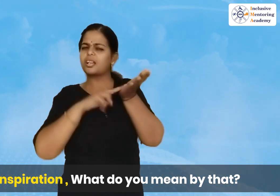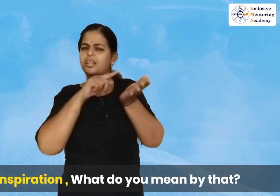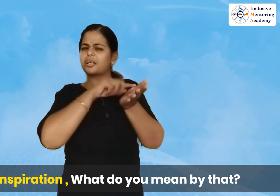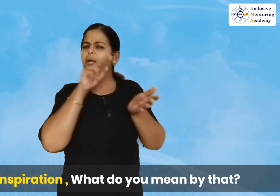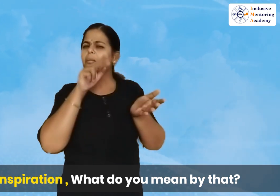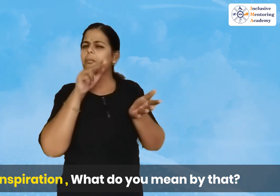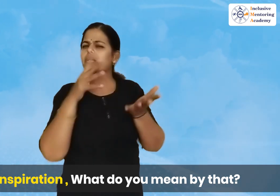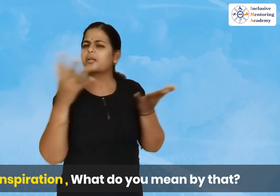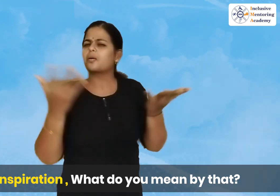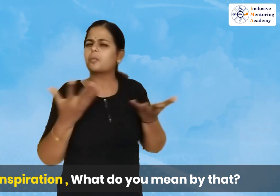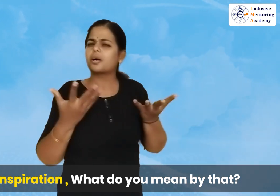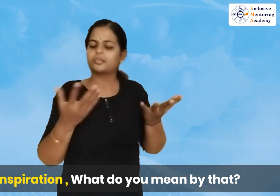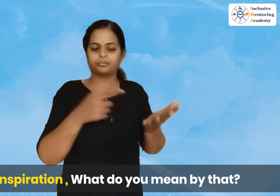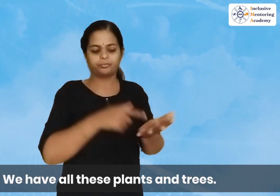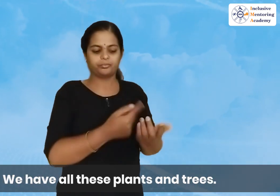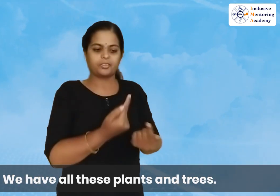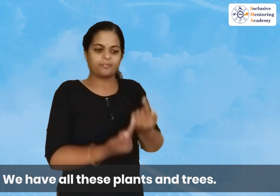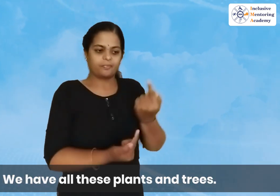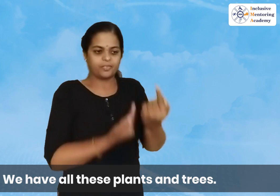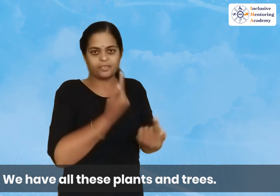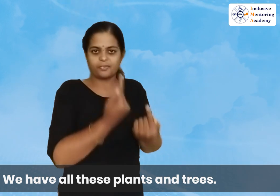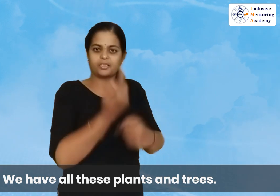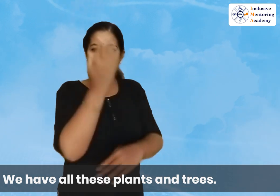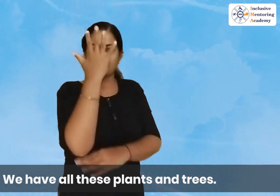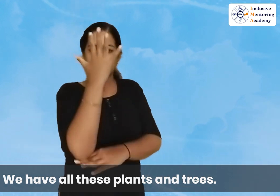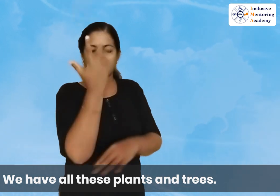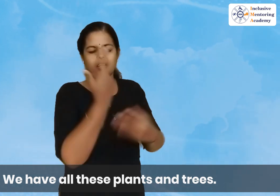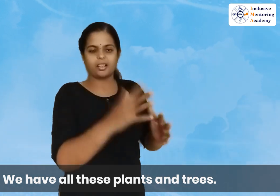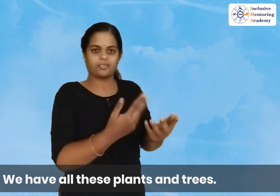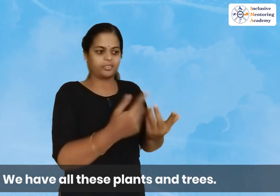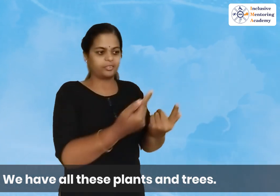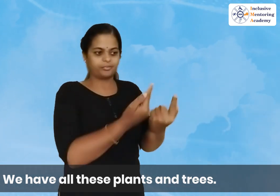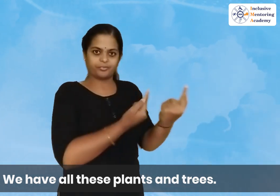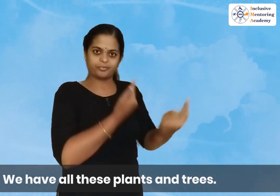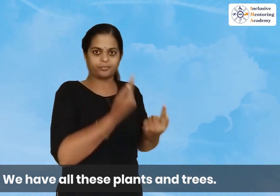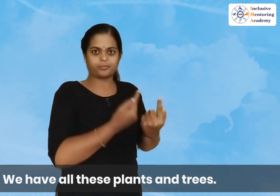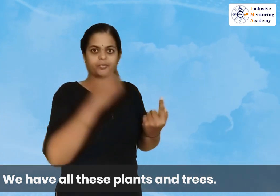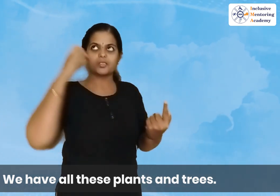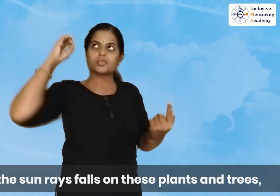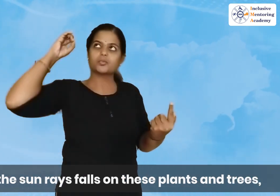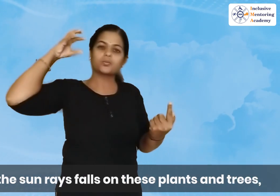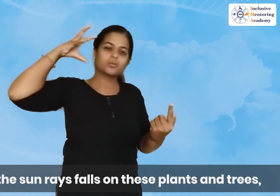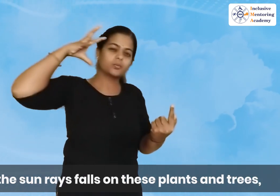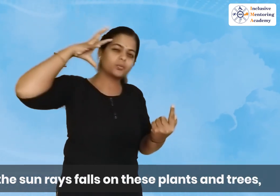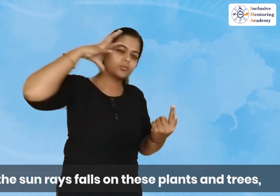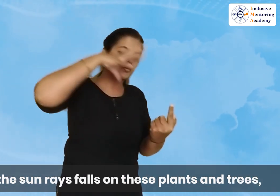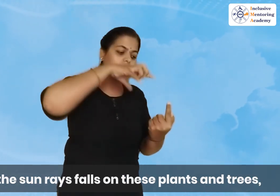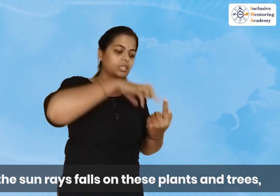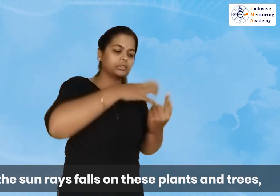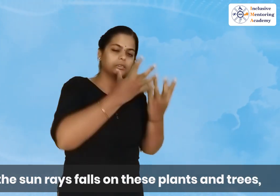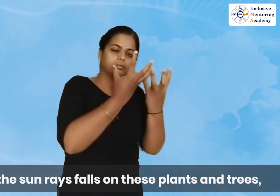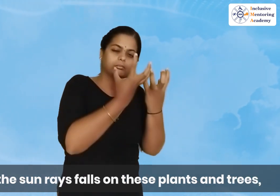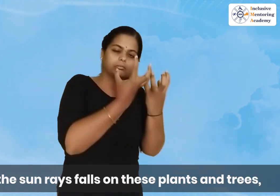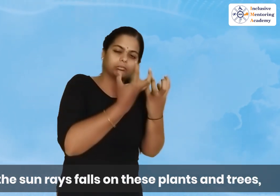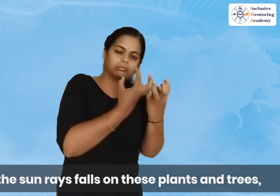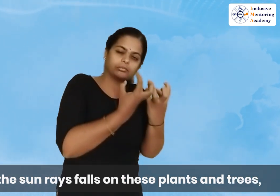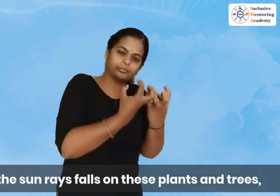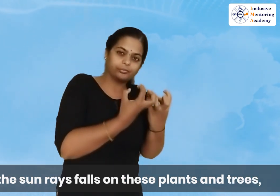What do you mean by that? We have all these plants and trees. When the sun rays falls on these plants and